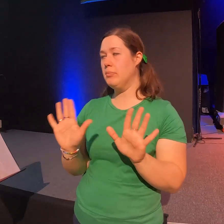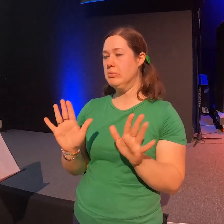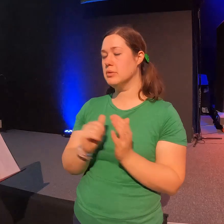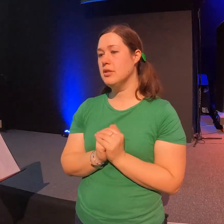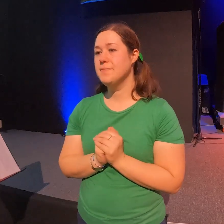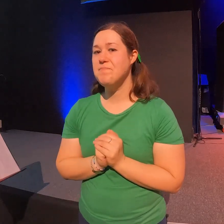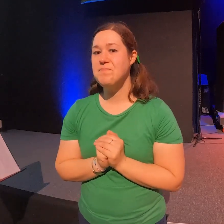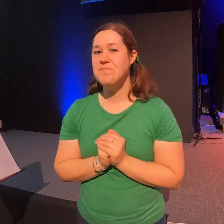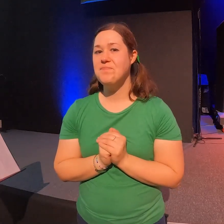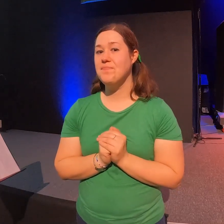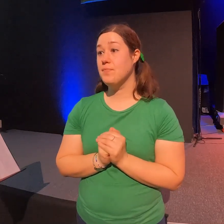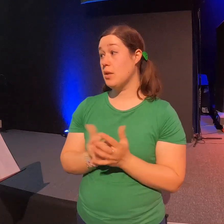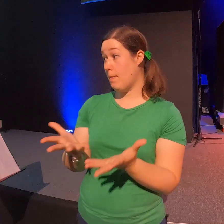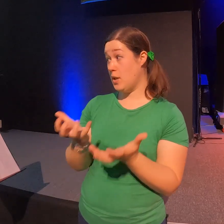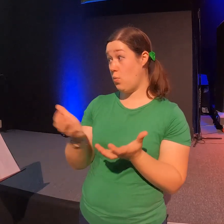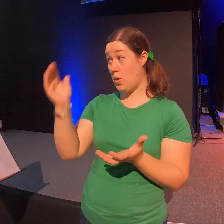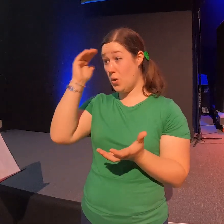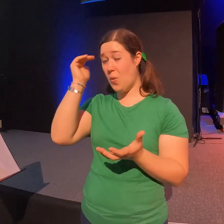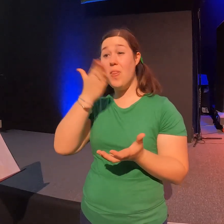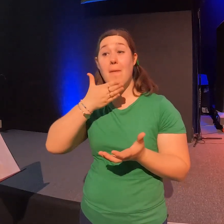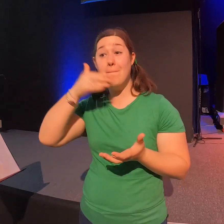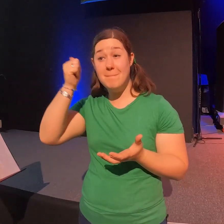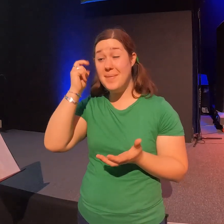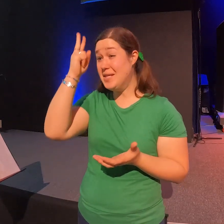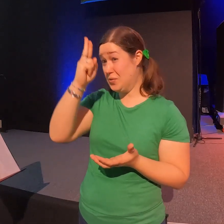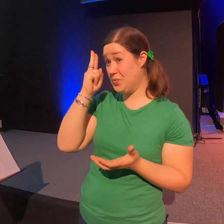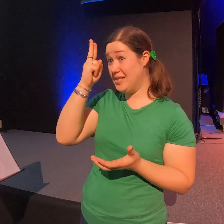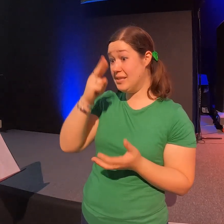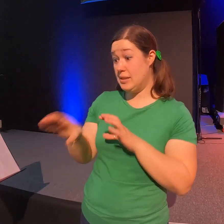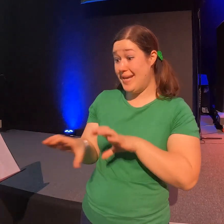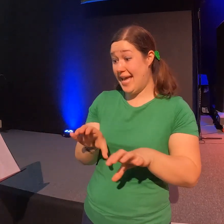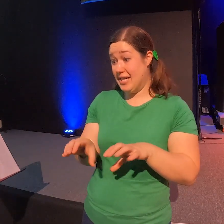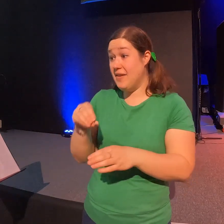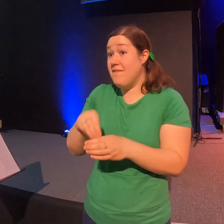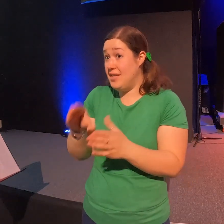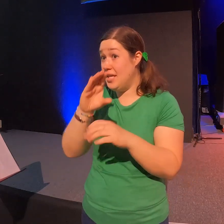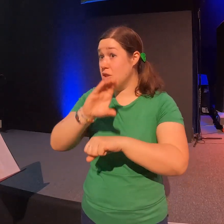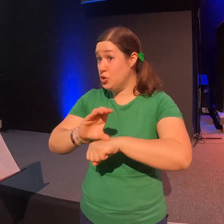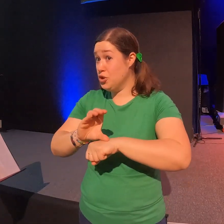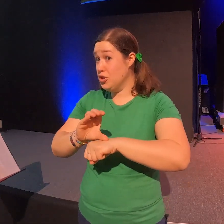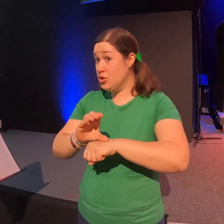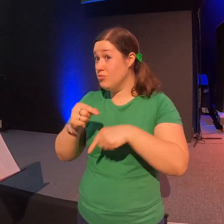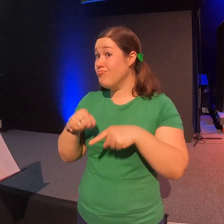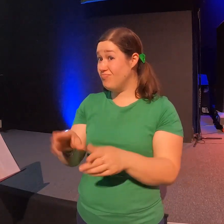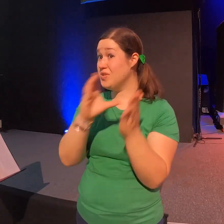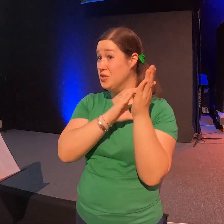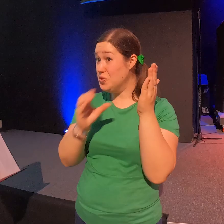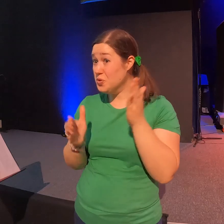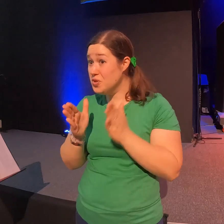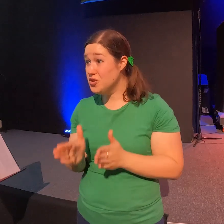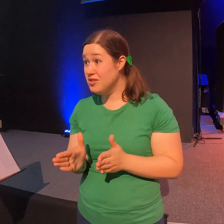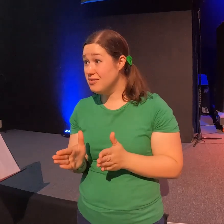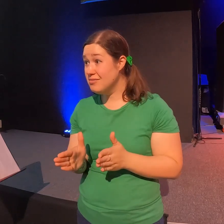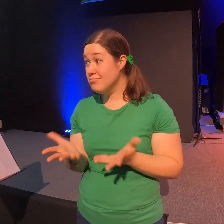to know the best reason to be active in a church as a Christian? The Bible commands